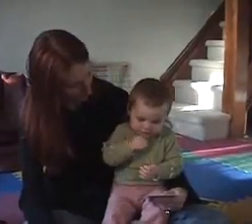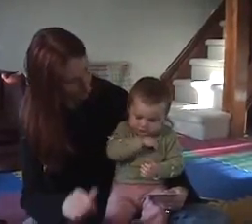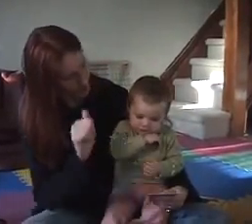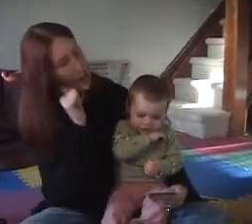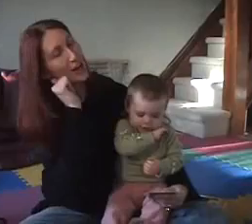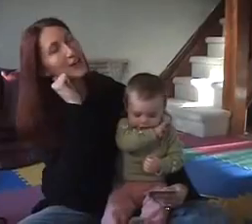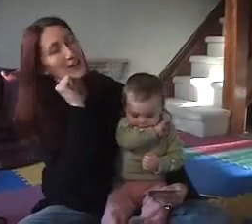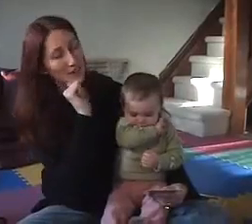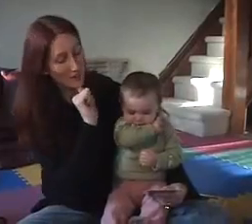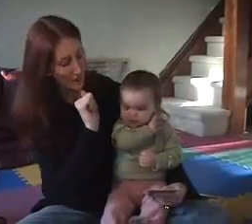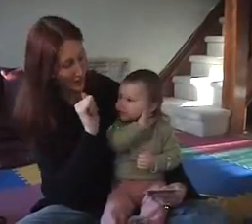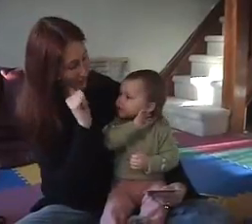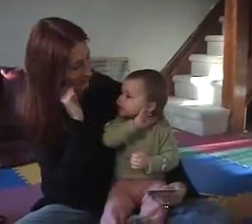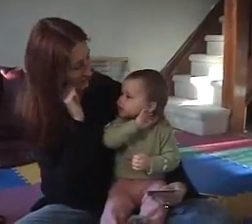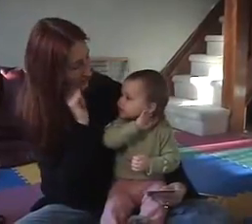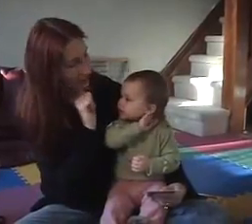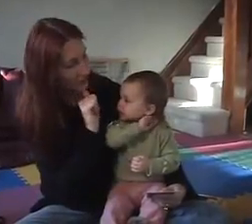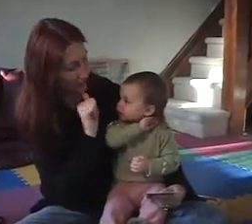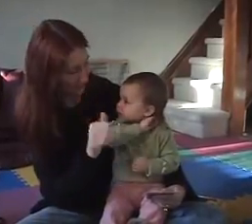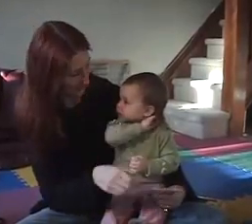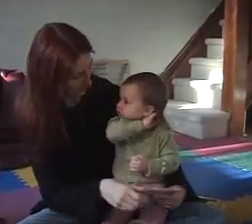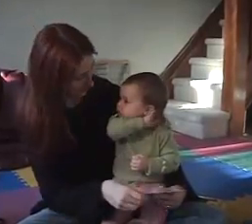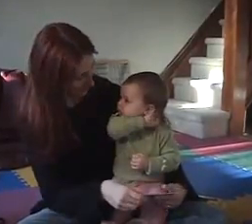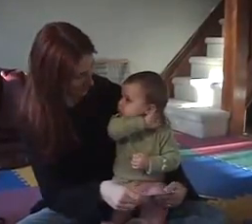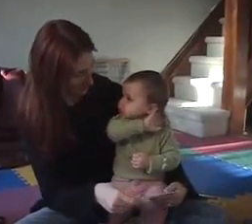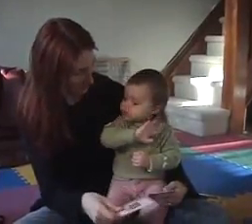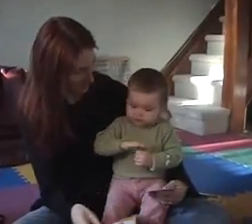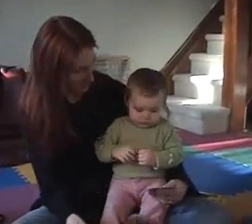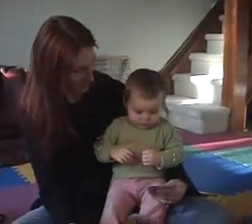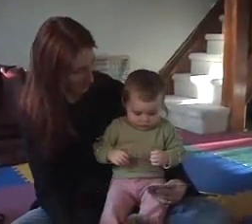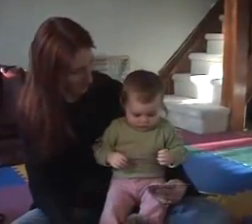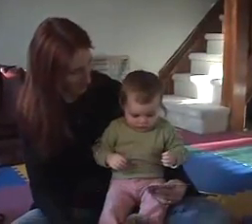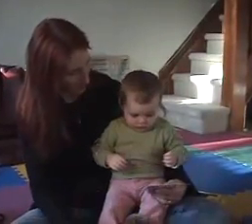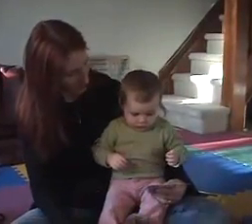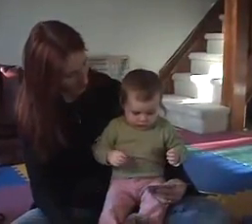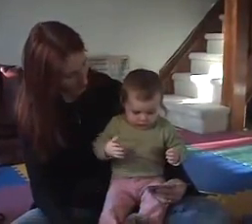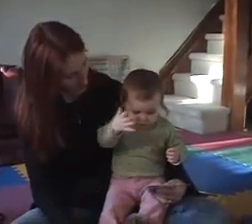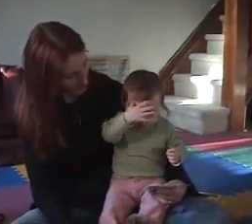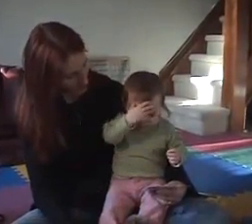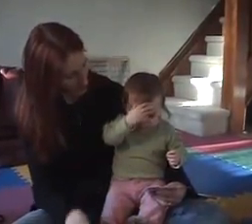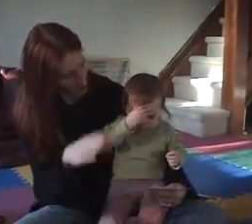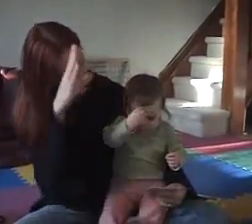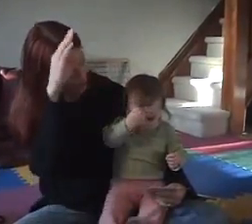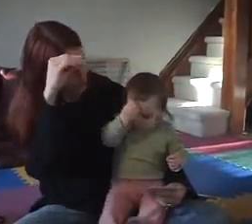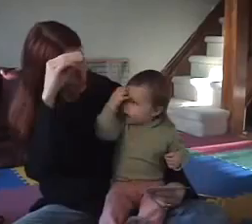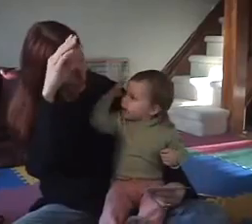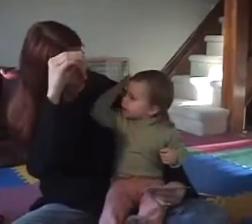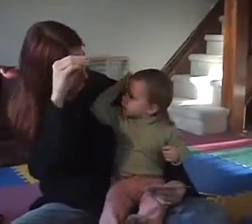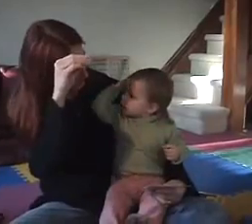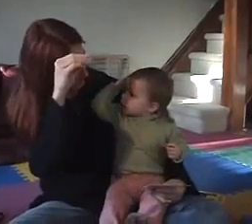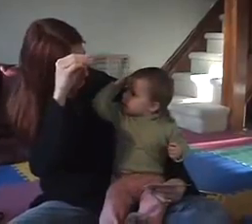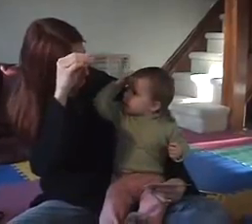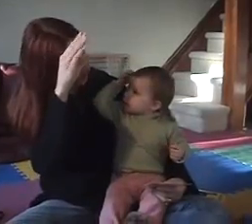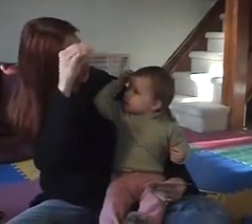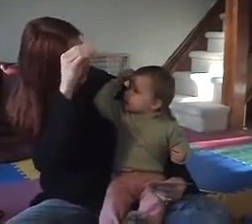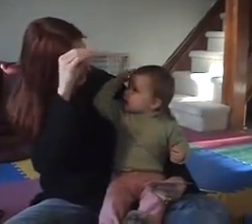yeah, girl, girl, and how about boy, boy, boy,